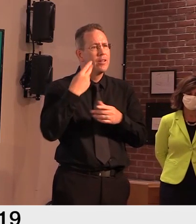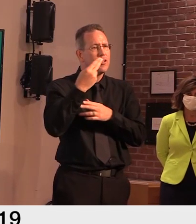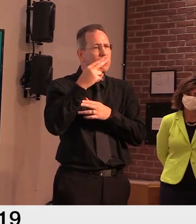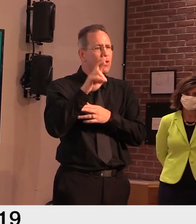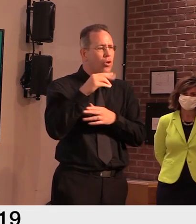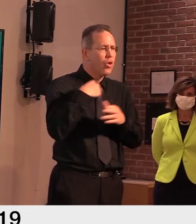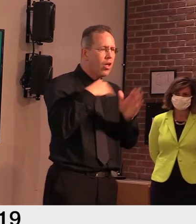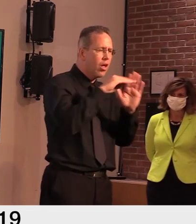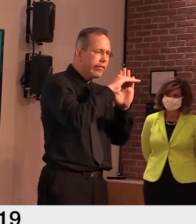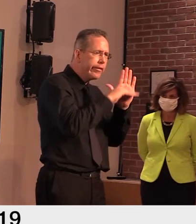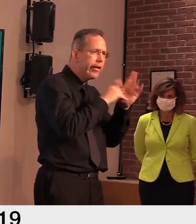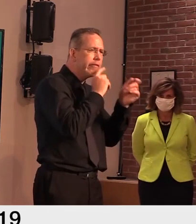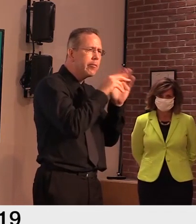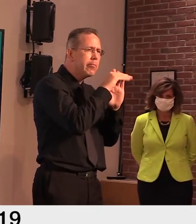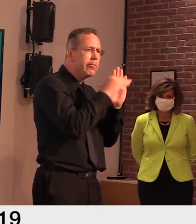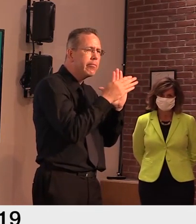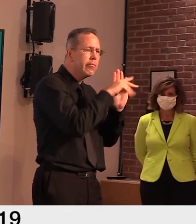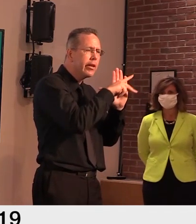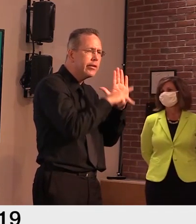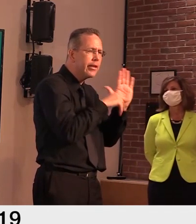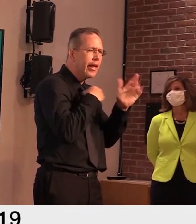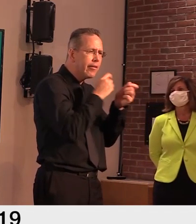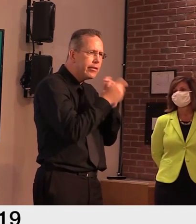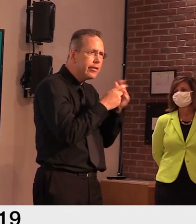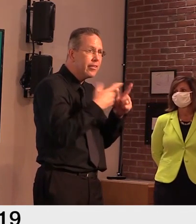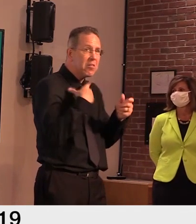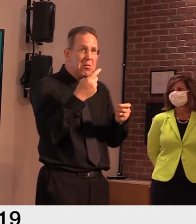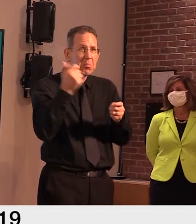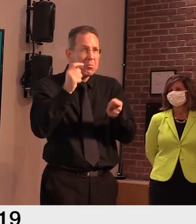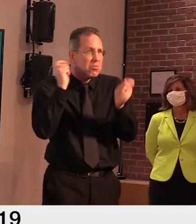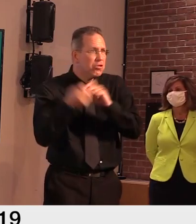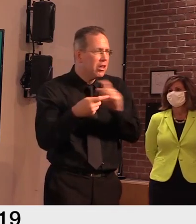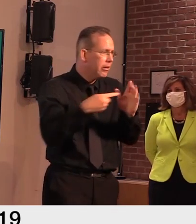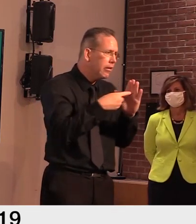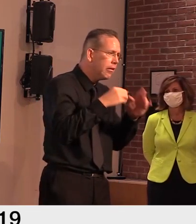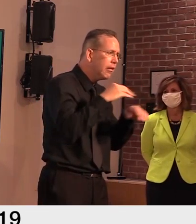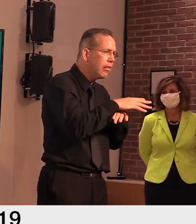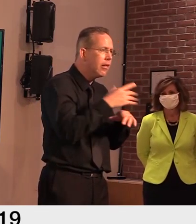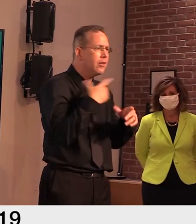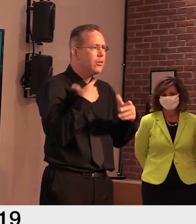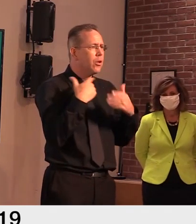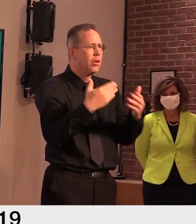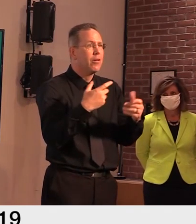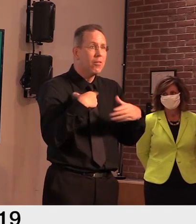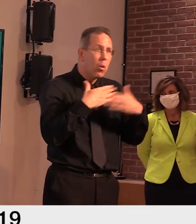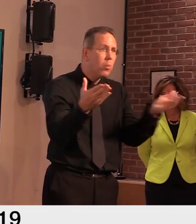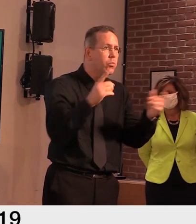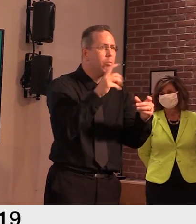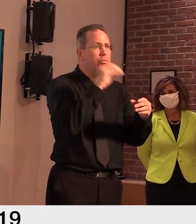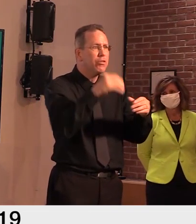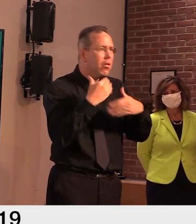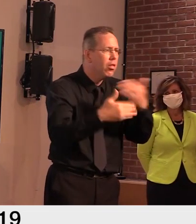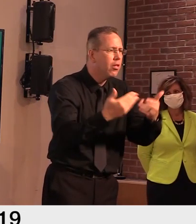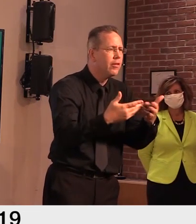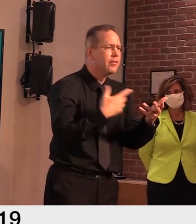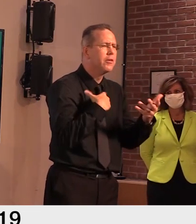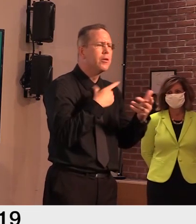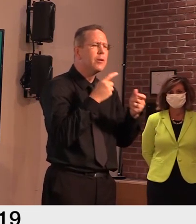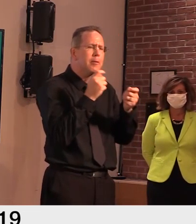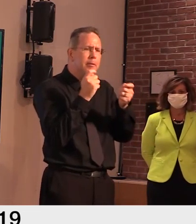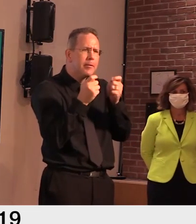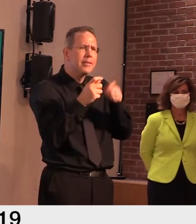Again, it depends on the circumstances. There's a wide range of things that occur in the world of human